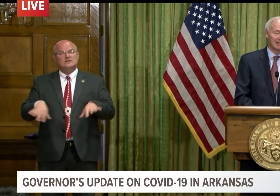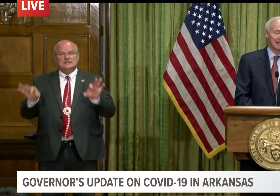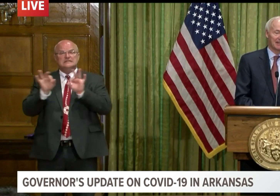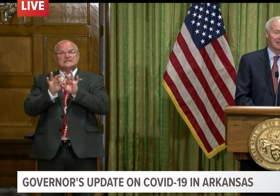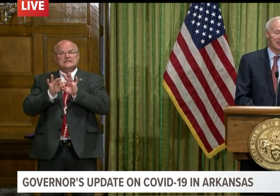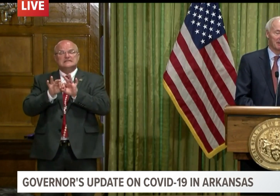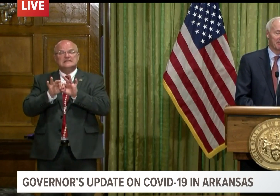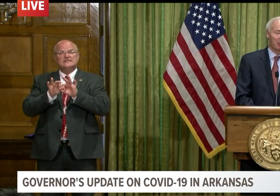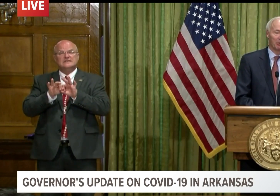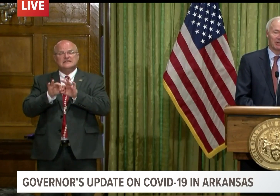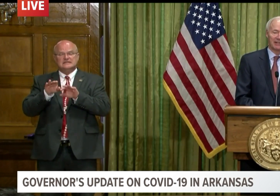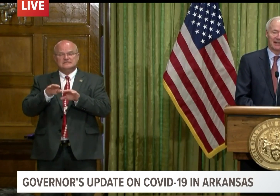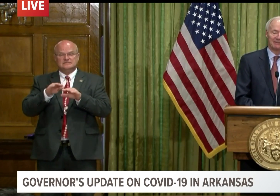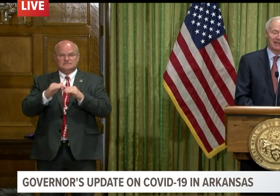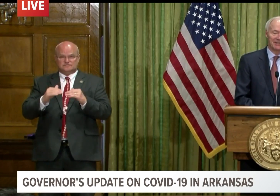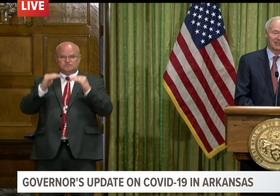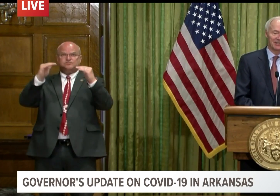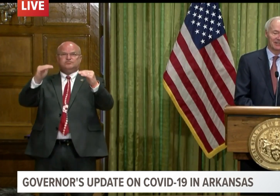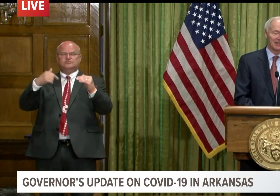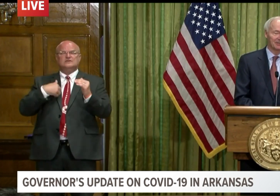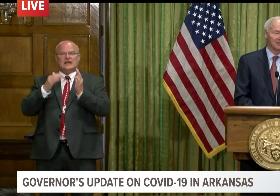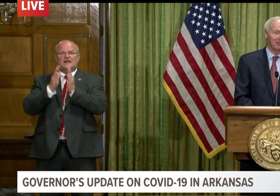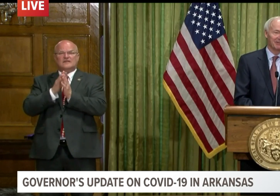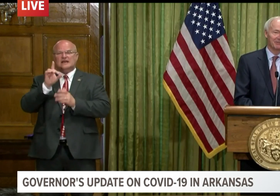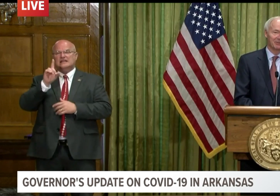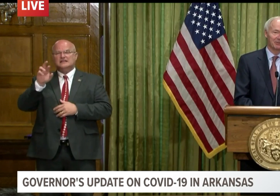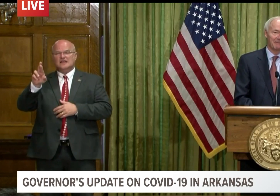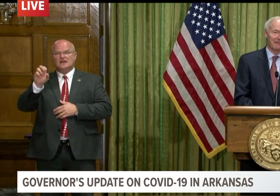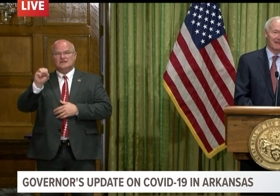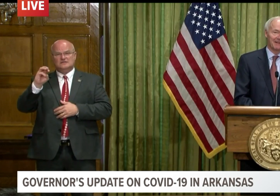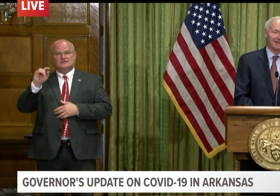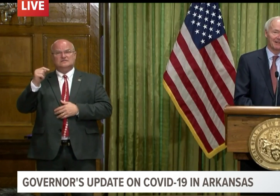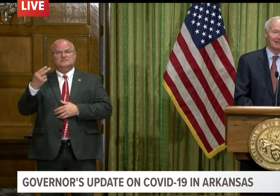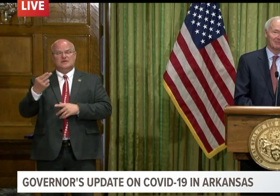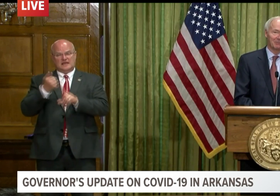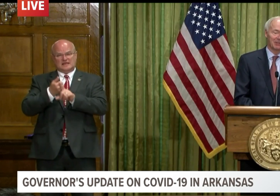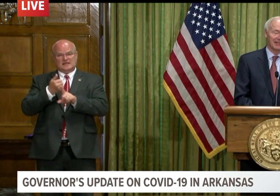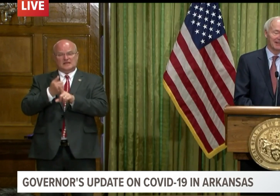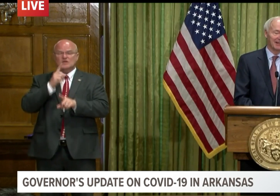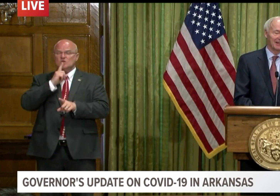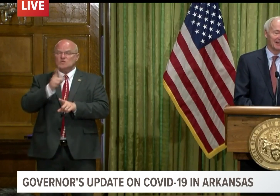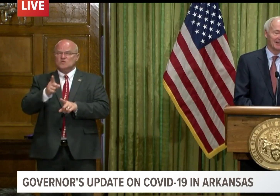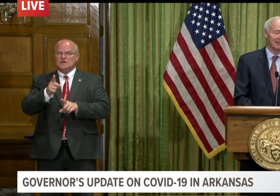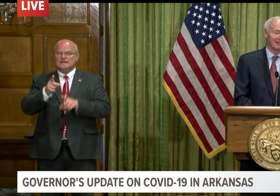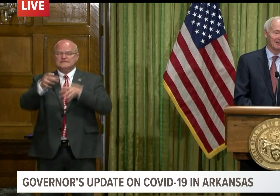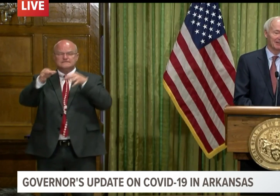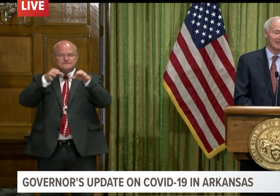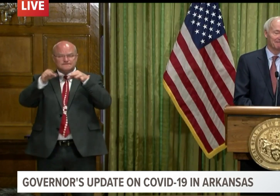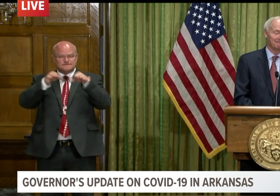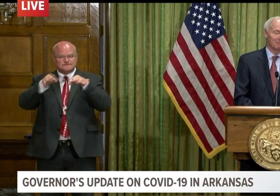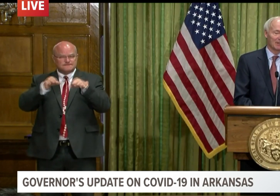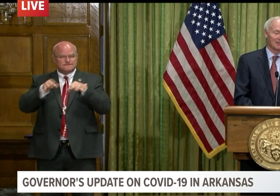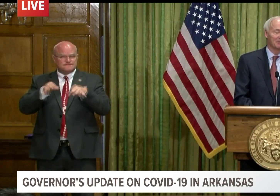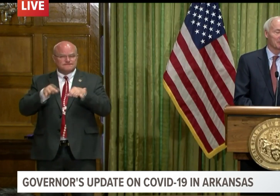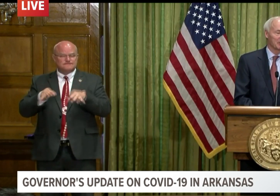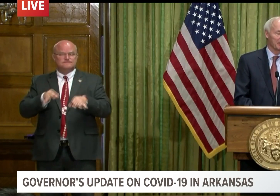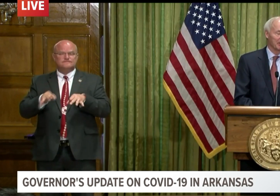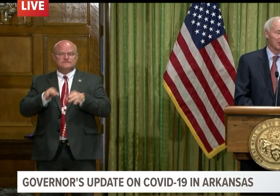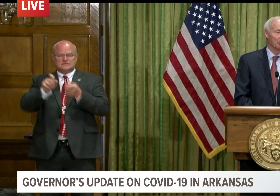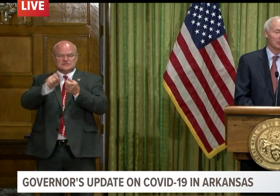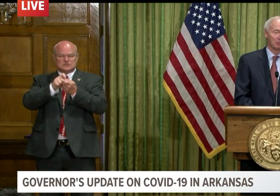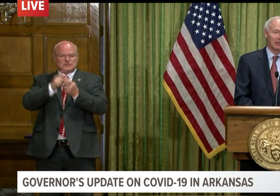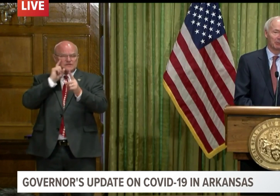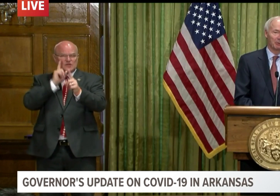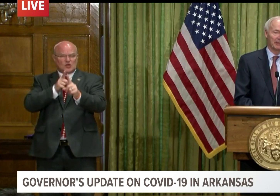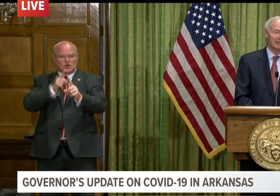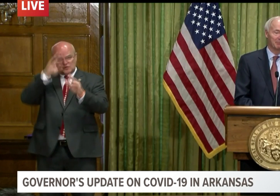significant step forward, and I've asked Dr. Smith to really outline some